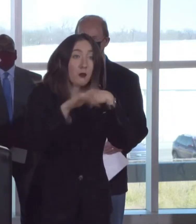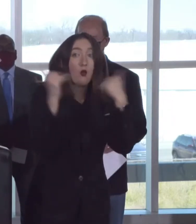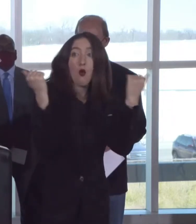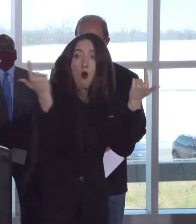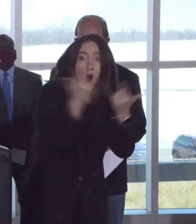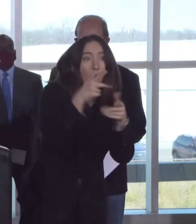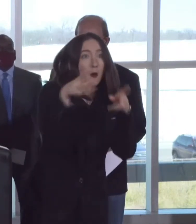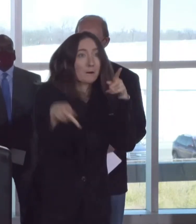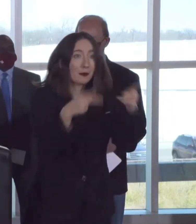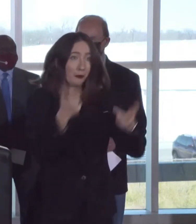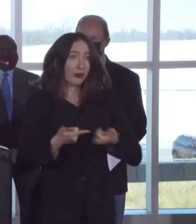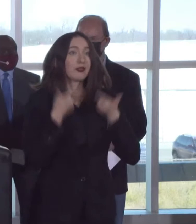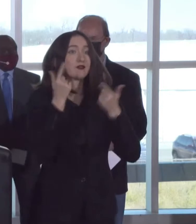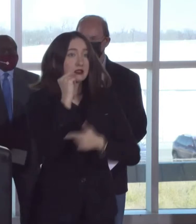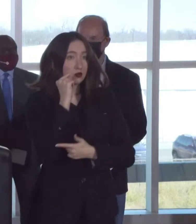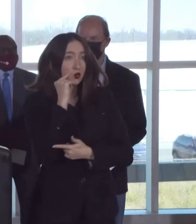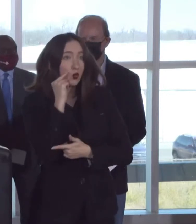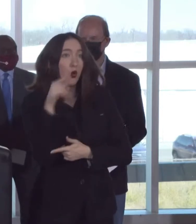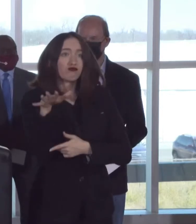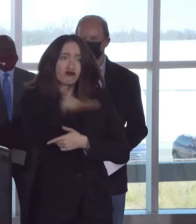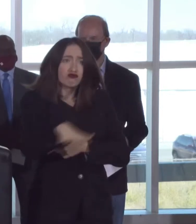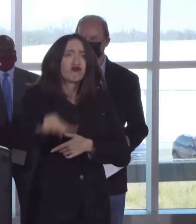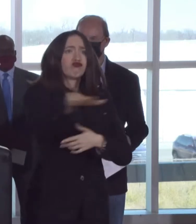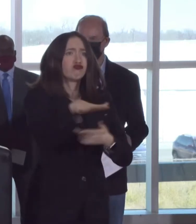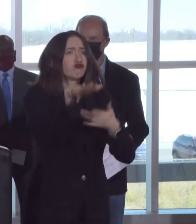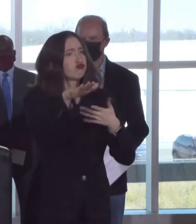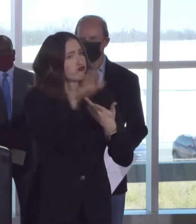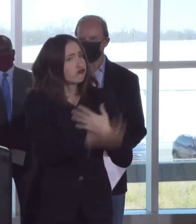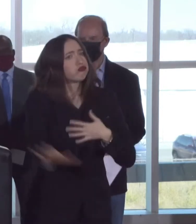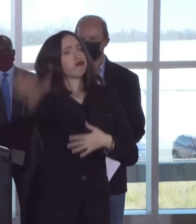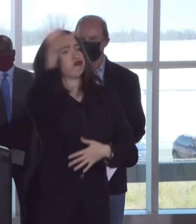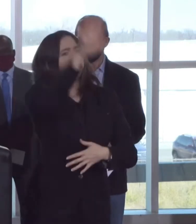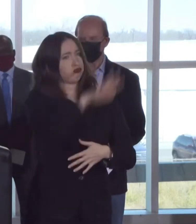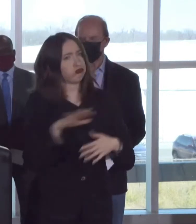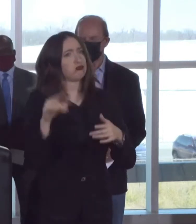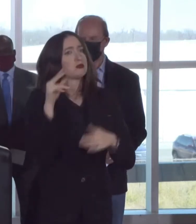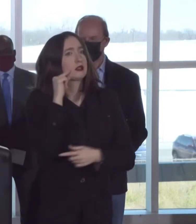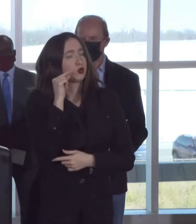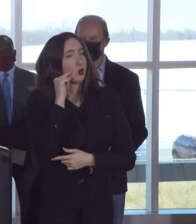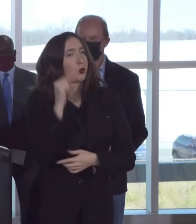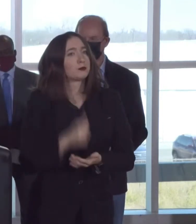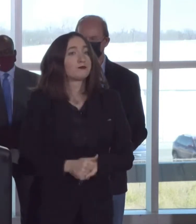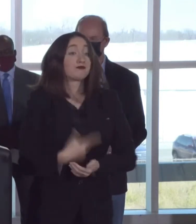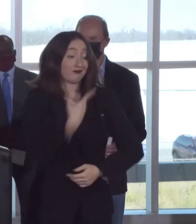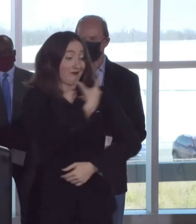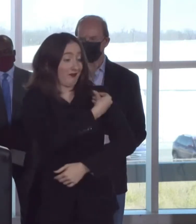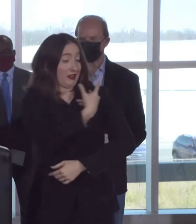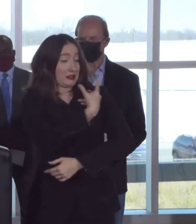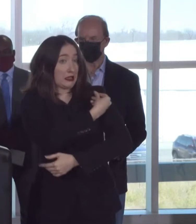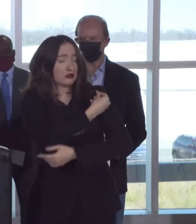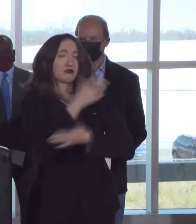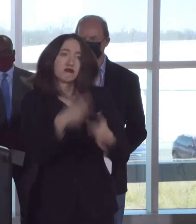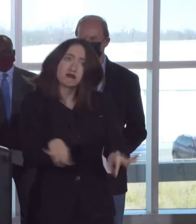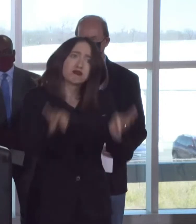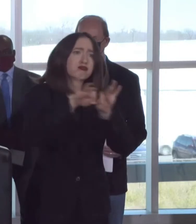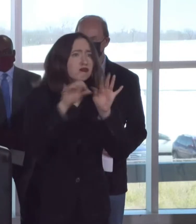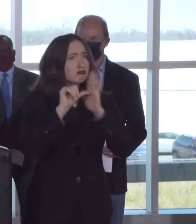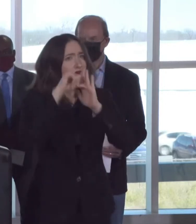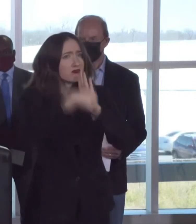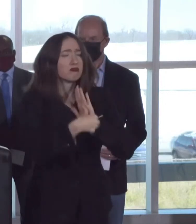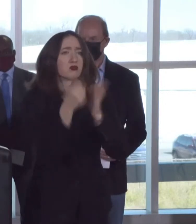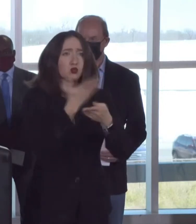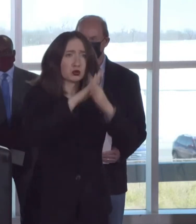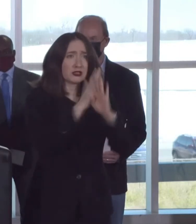all residents in neighborhoods all throughout the city. Vaccinations have been a key strategy in keeping you protected from